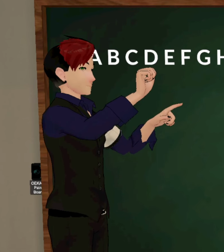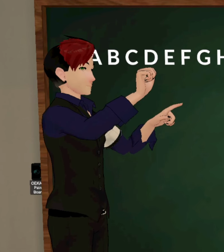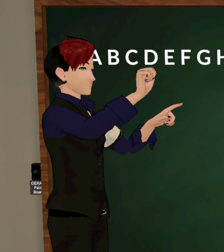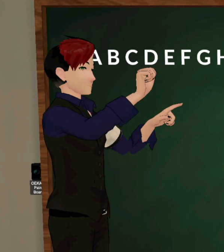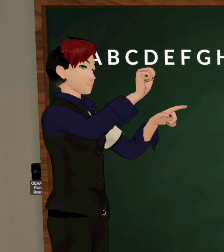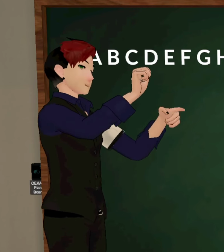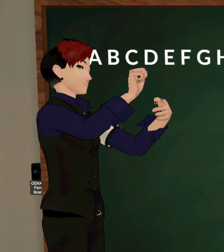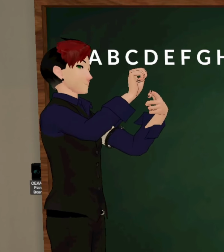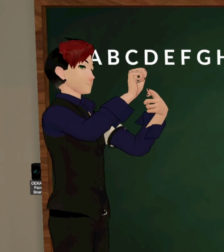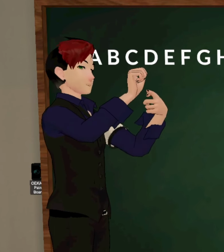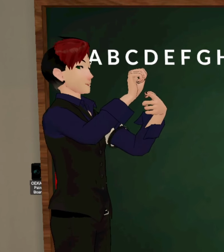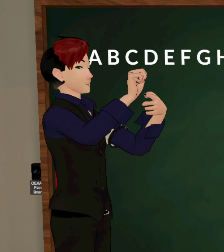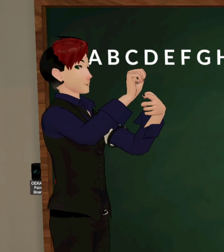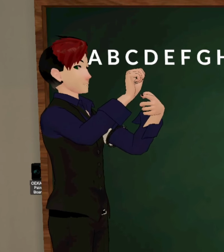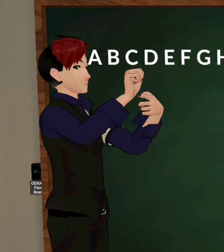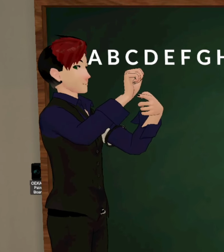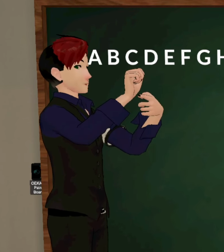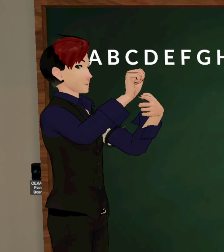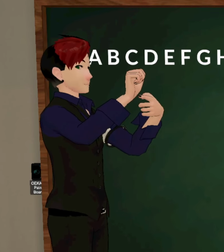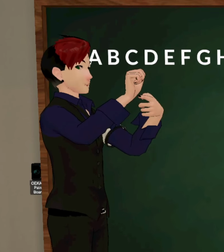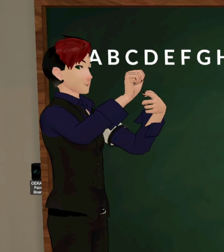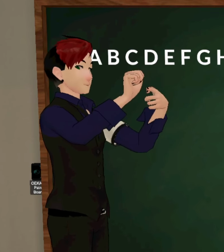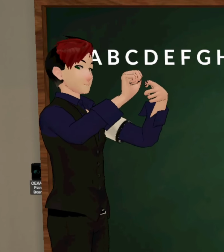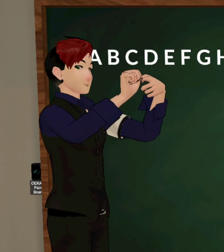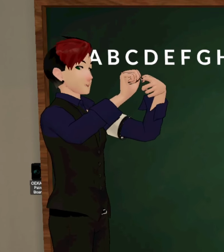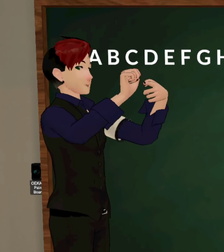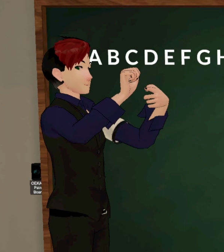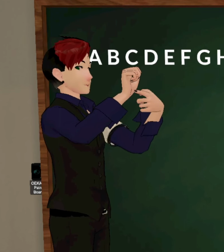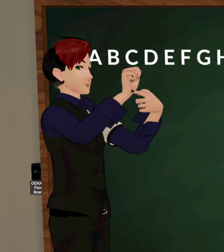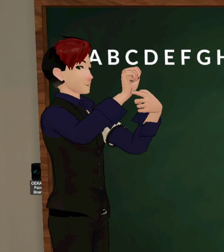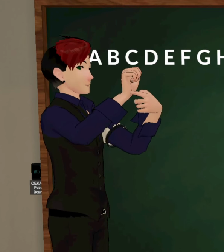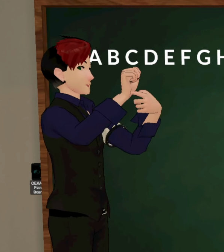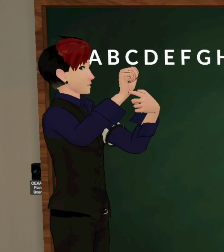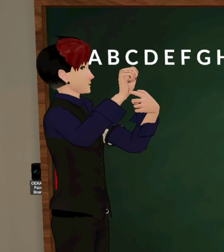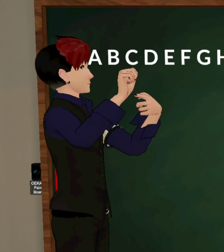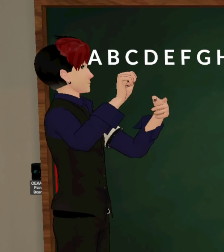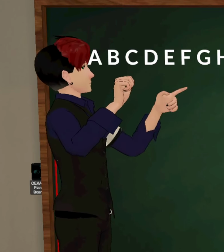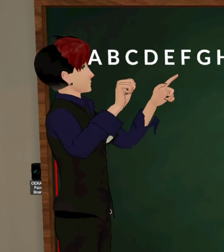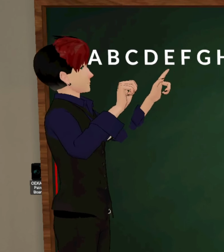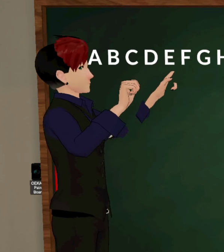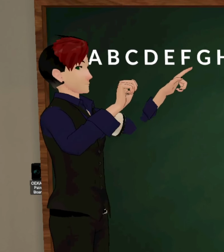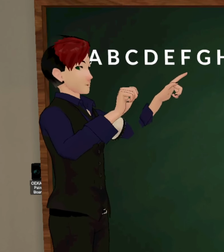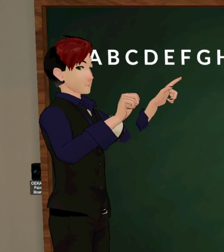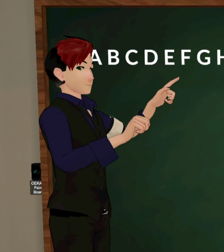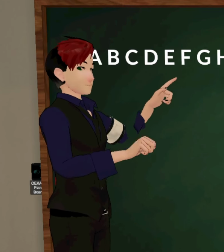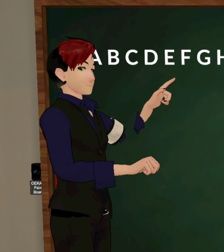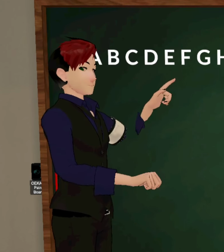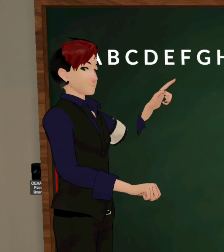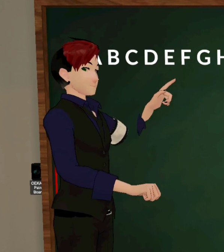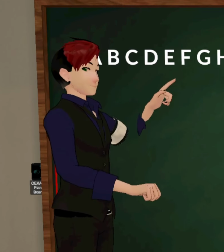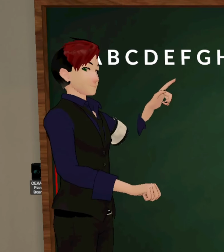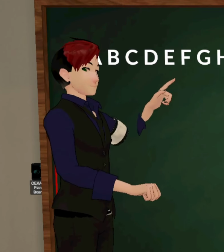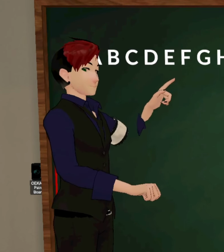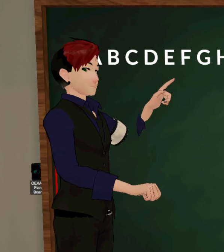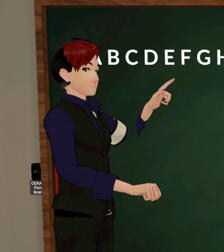Sorry. Nope. Okay. Underneath, because your thumb would be under the knuckles. Okay. F.